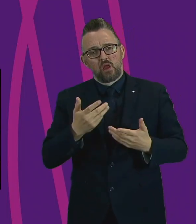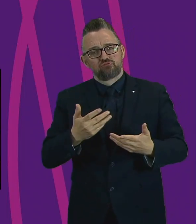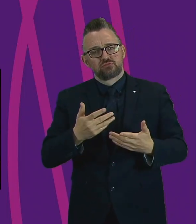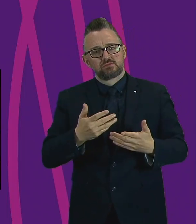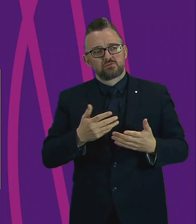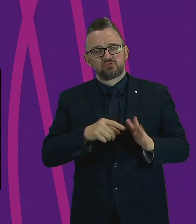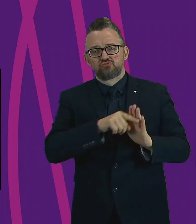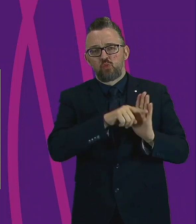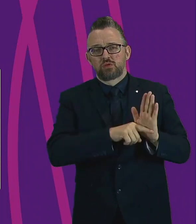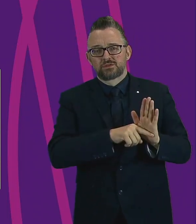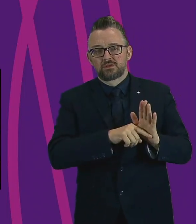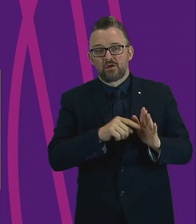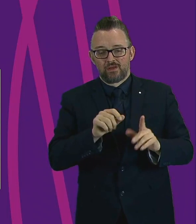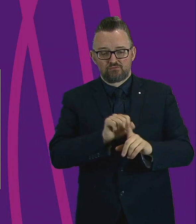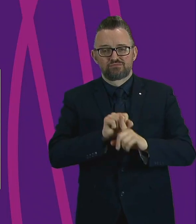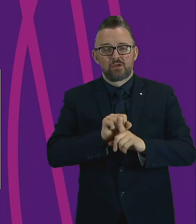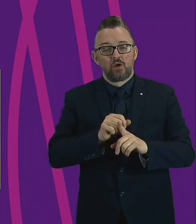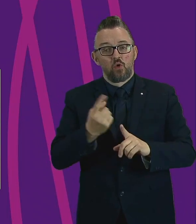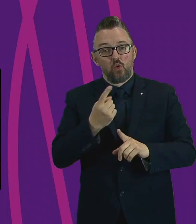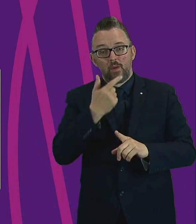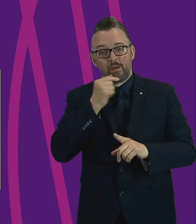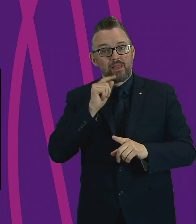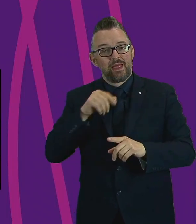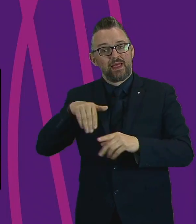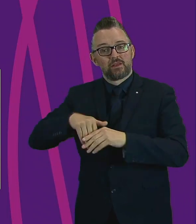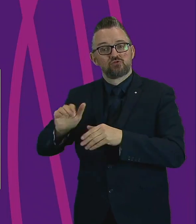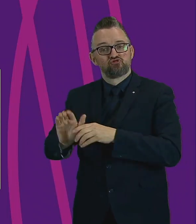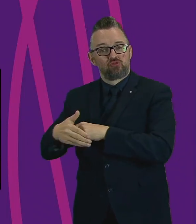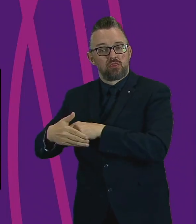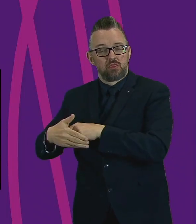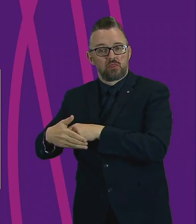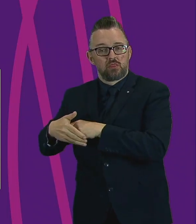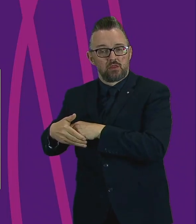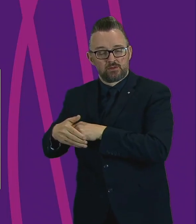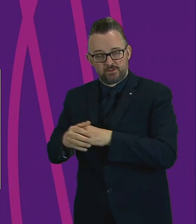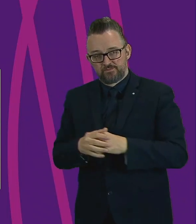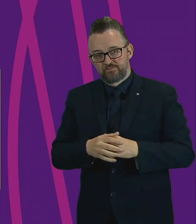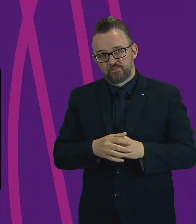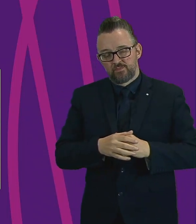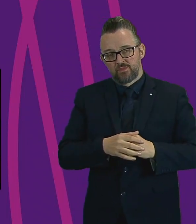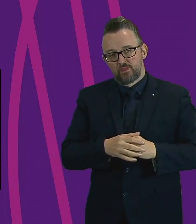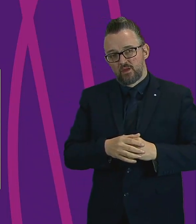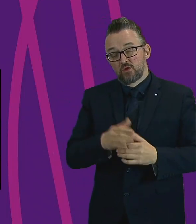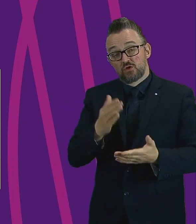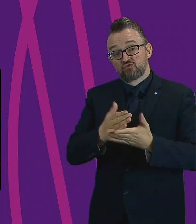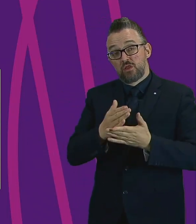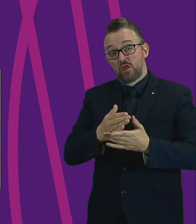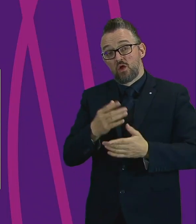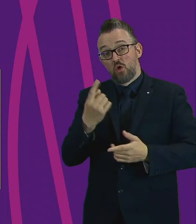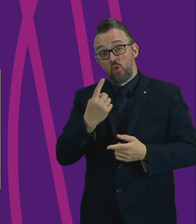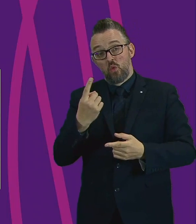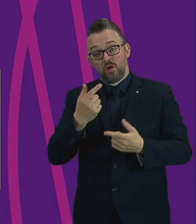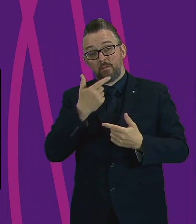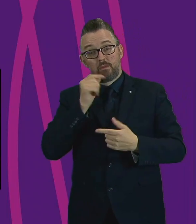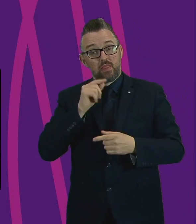to those who are shielding. That's very welcome. I look forward to seeing what comes out of that. Now, the people who have been